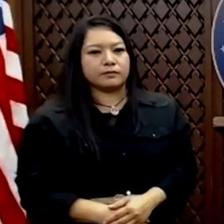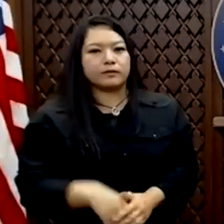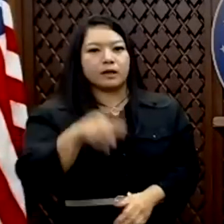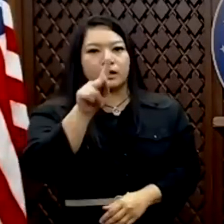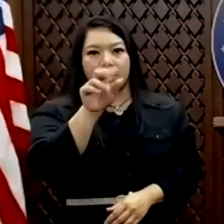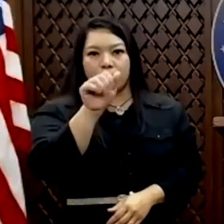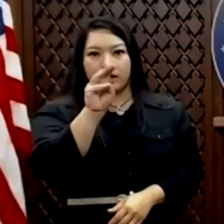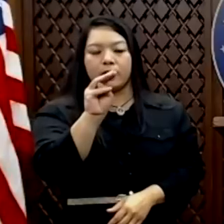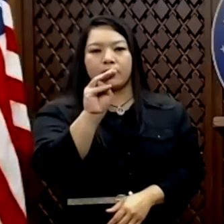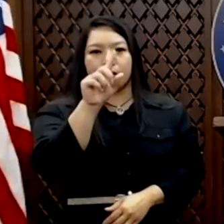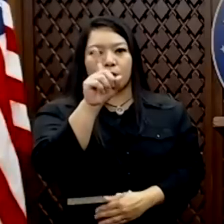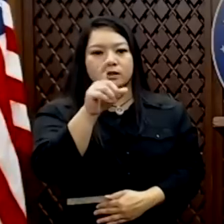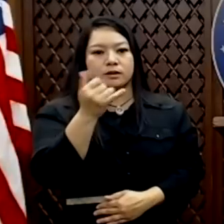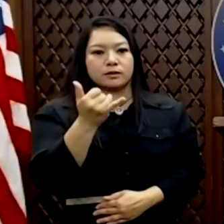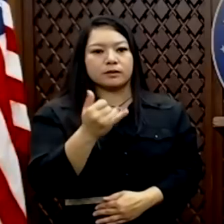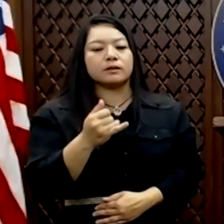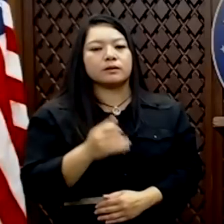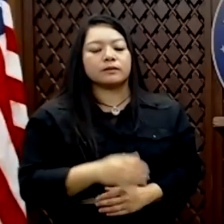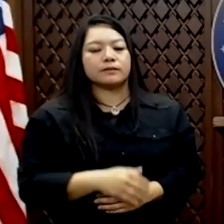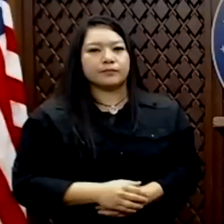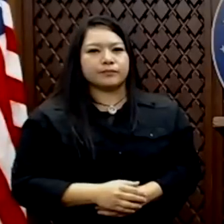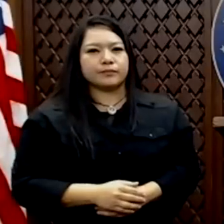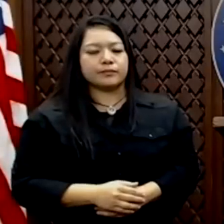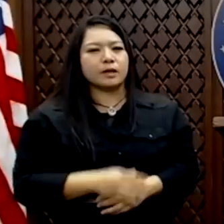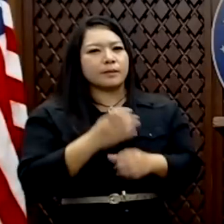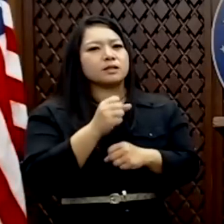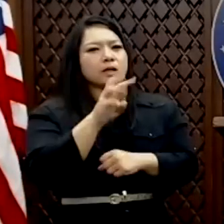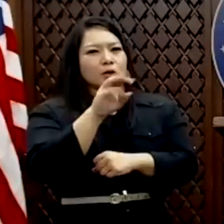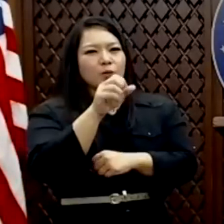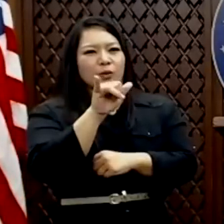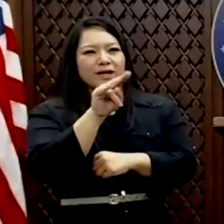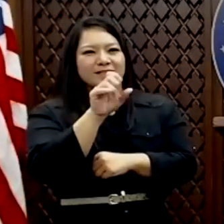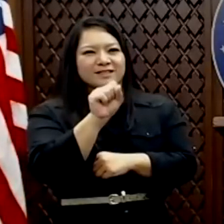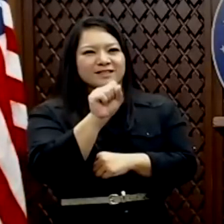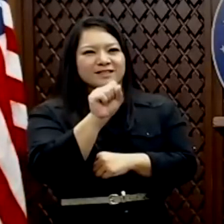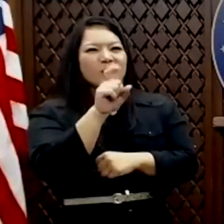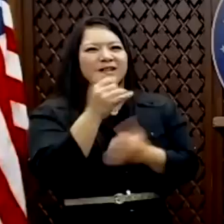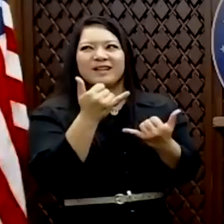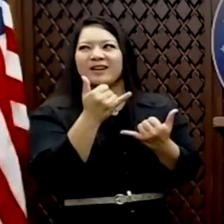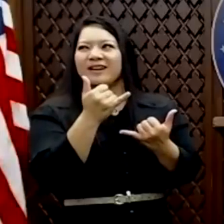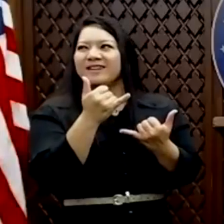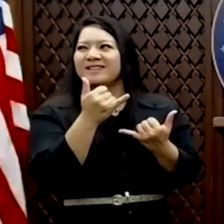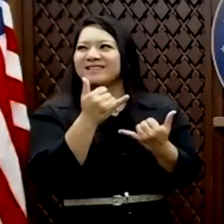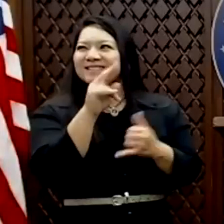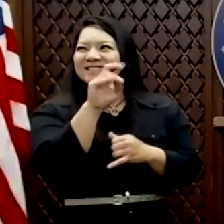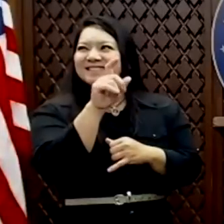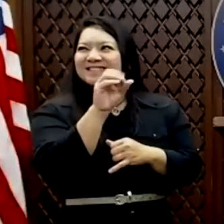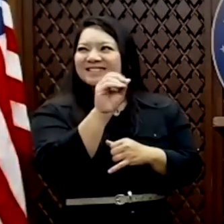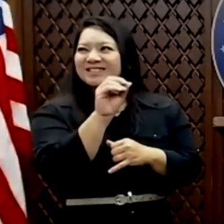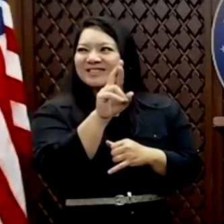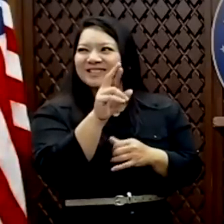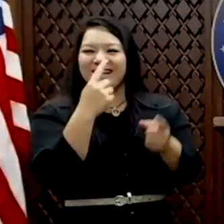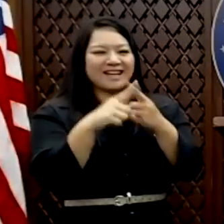KUAM, Nestor Loconzo. Yeah, can I take Wayne's question? Since can I ask that we just? Gosh, Nestor, I can't